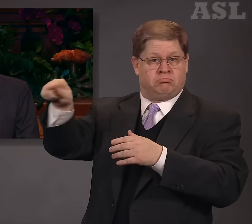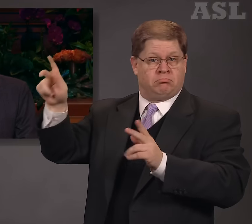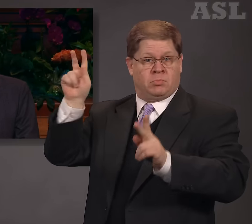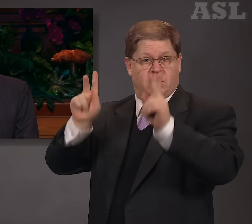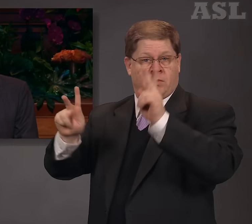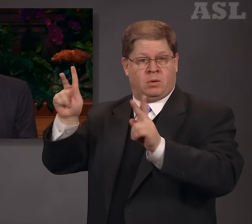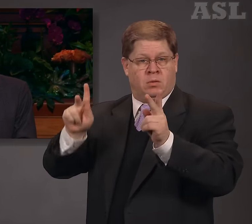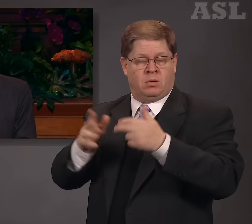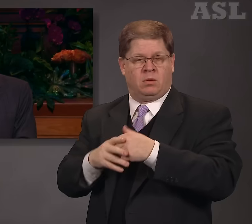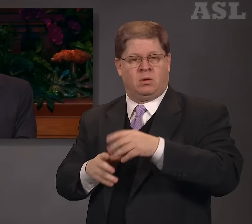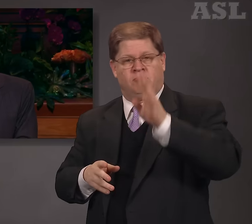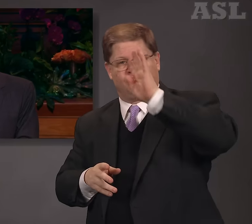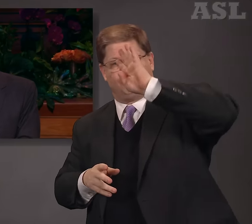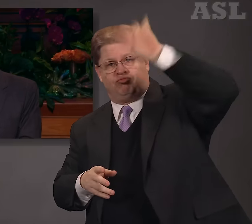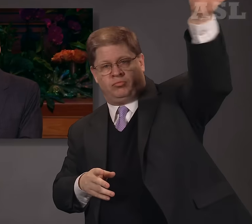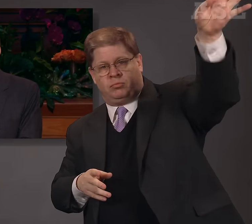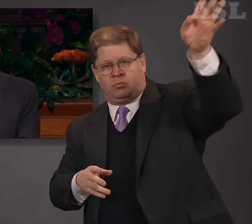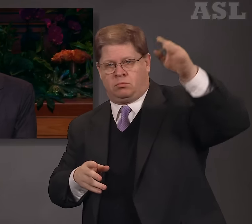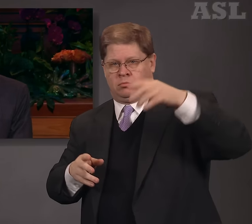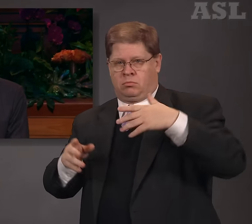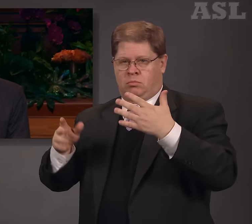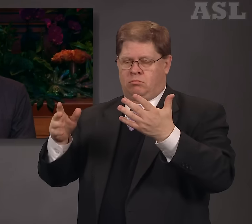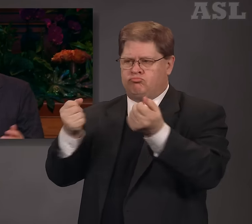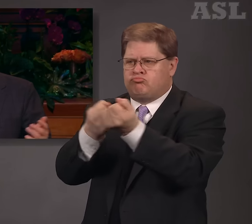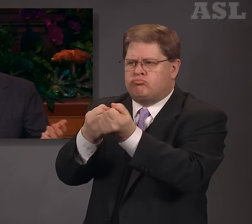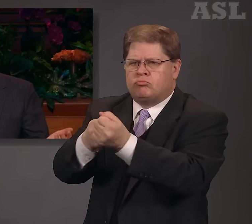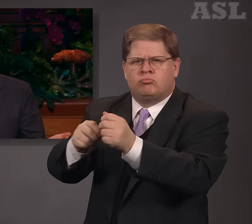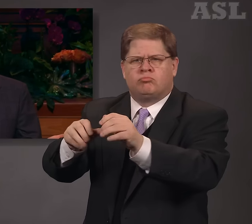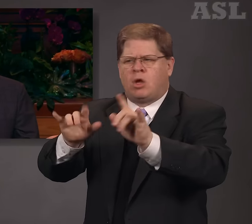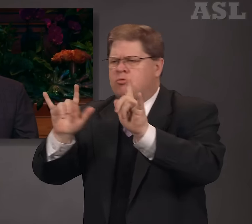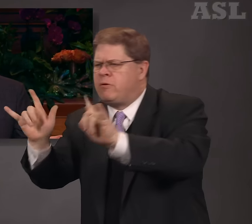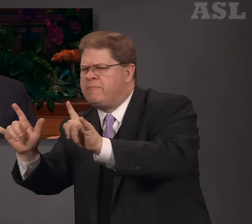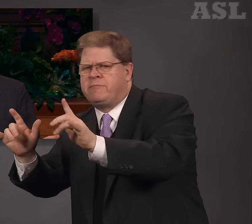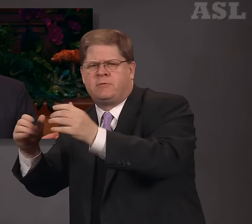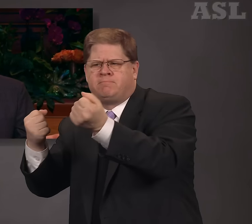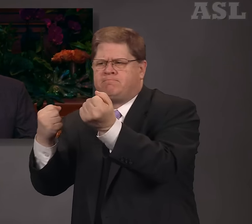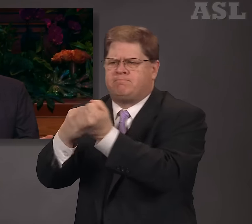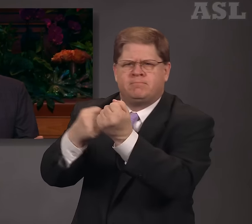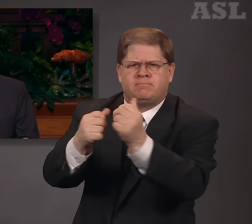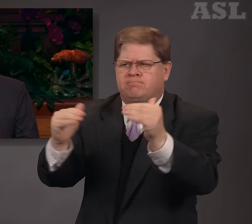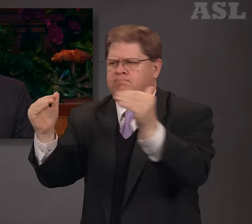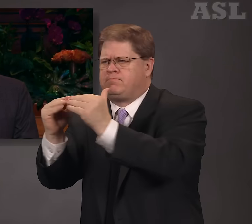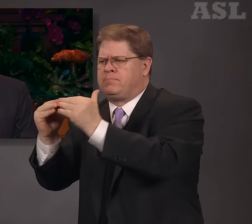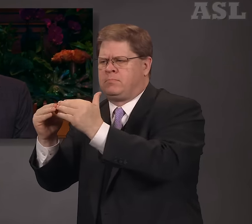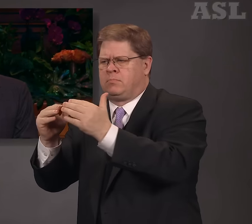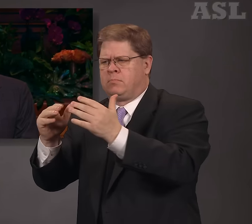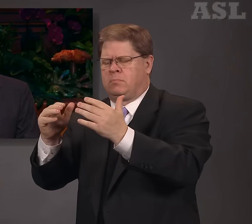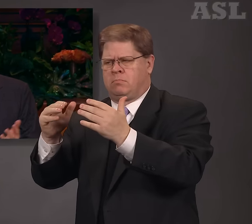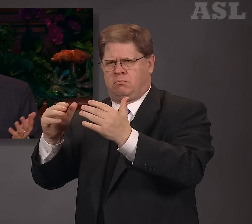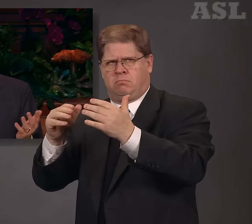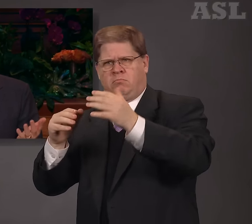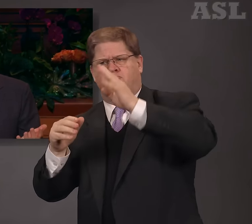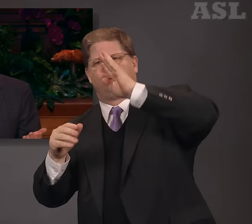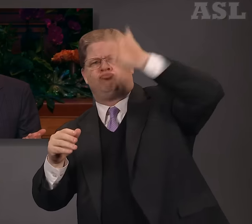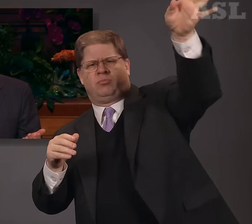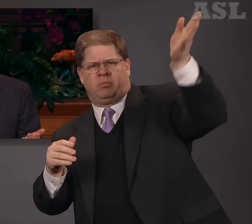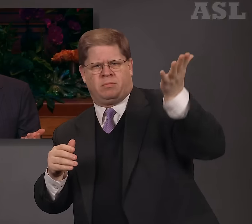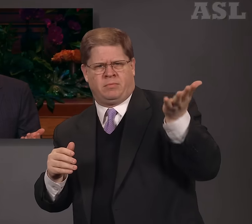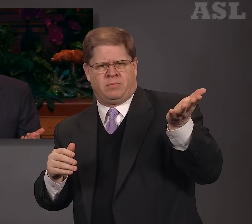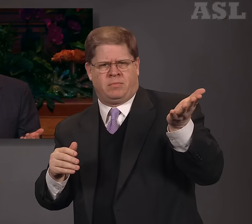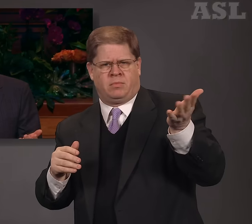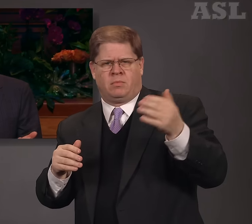Alternatively, there are those who emphasize the importance of loving others without acknowledgement that we're all accountable to